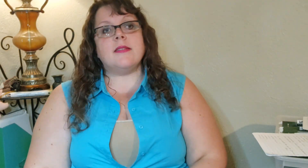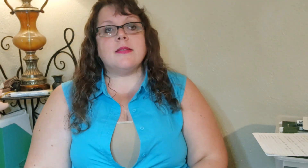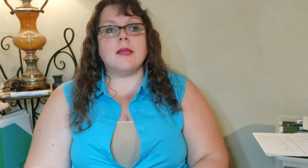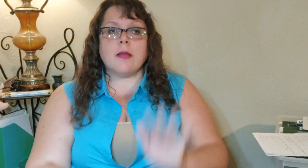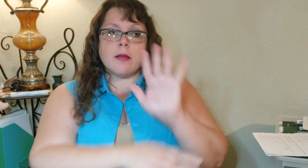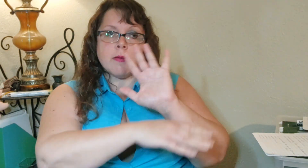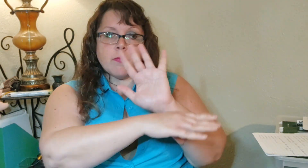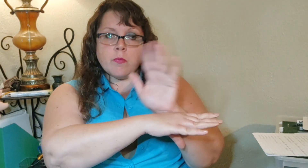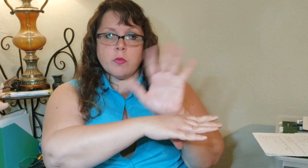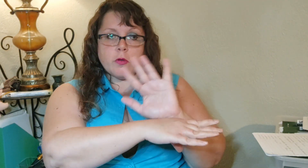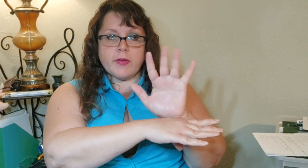It's movie,